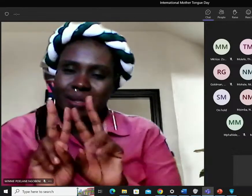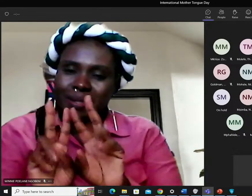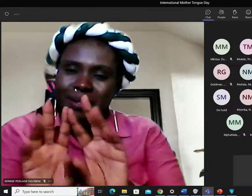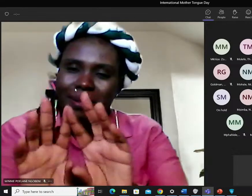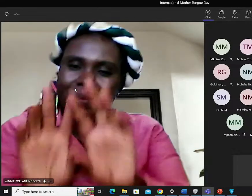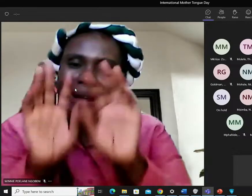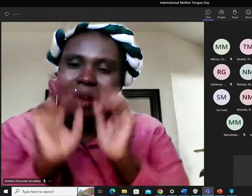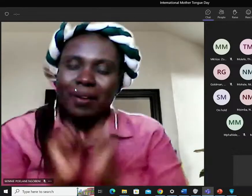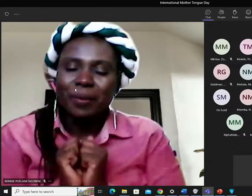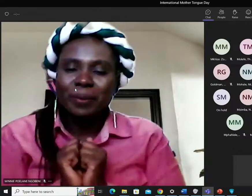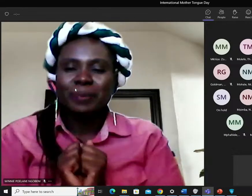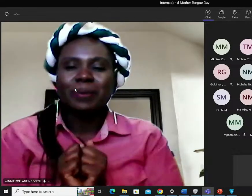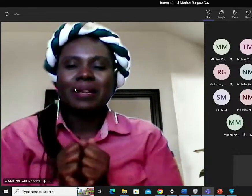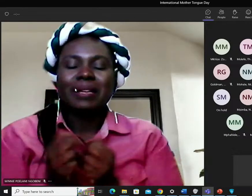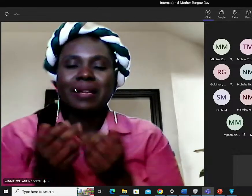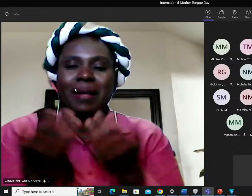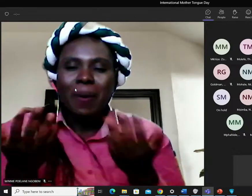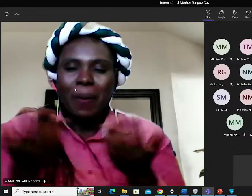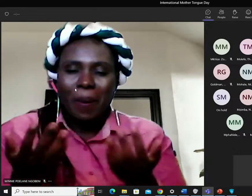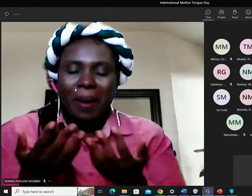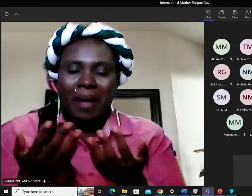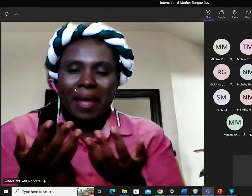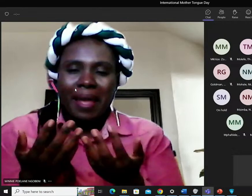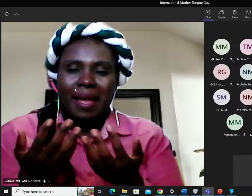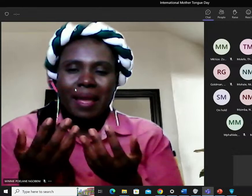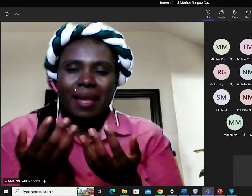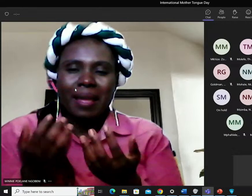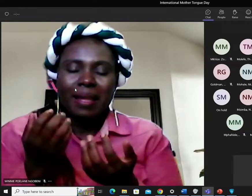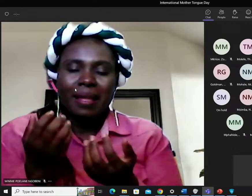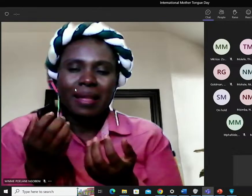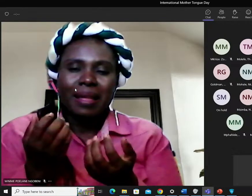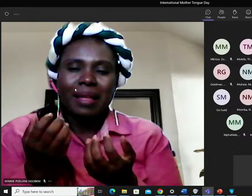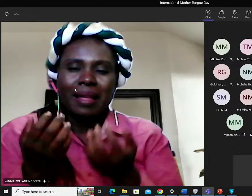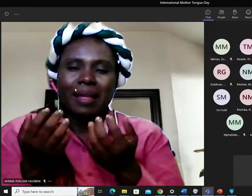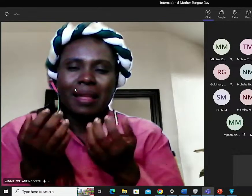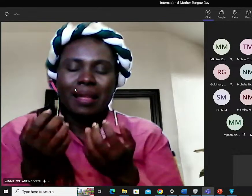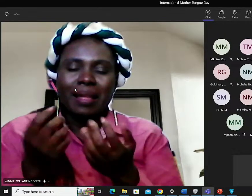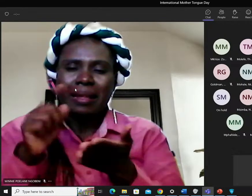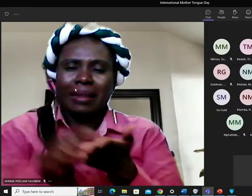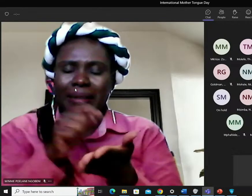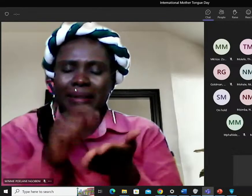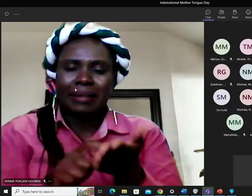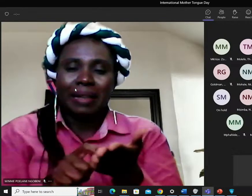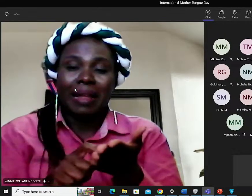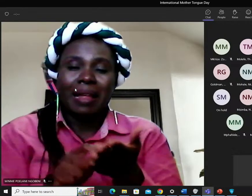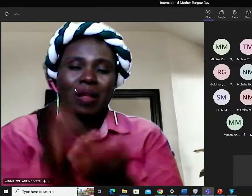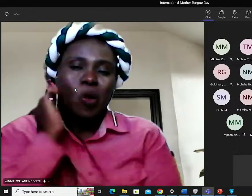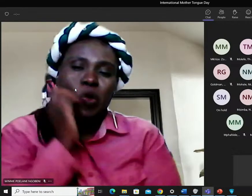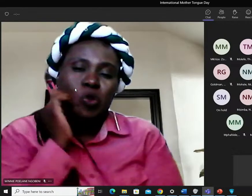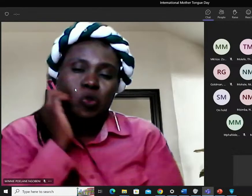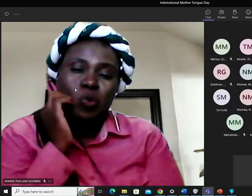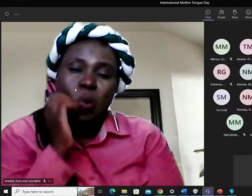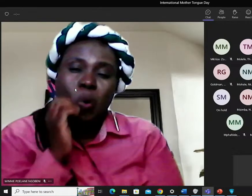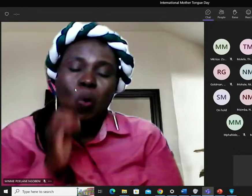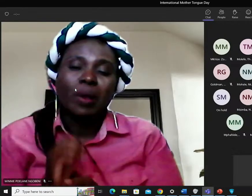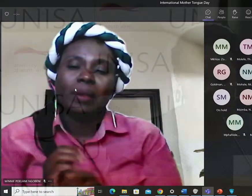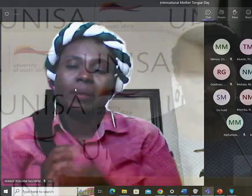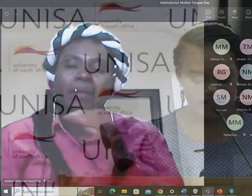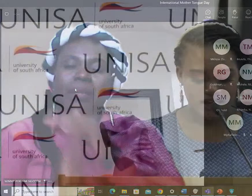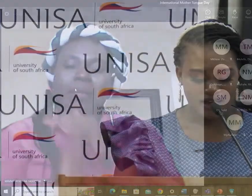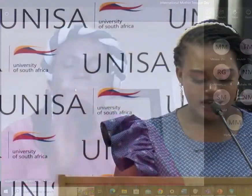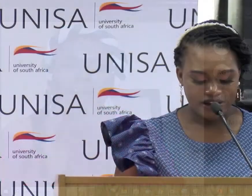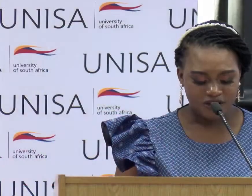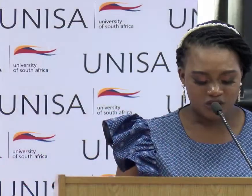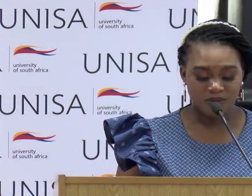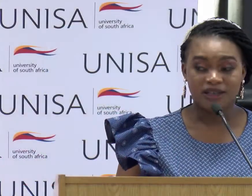mo re ileng ga gesemela teng le re tshwarele hoba e khoptjwa e le maotomane. So our